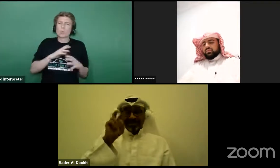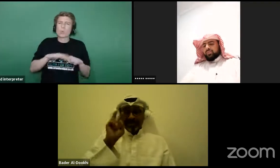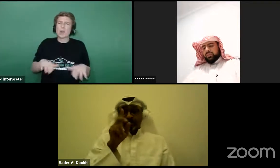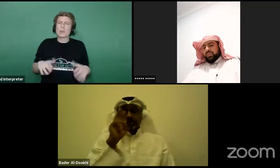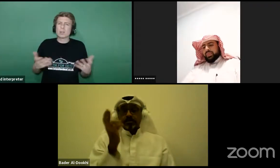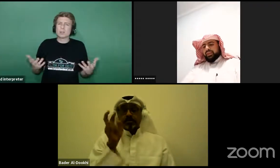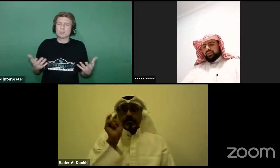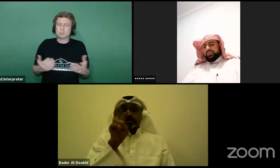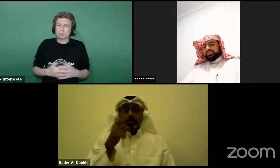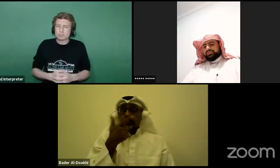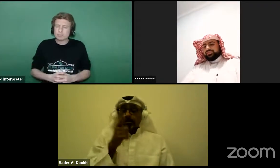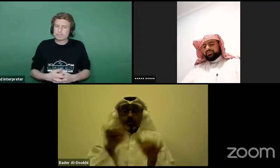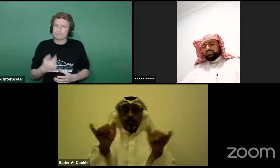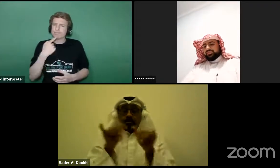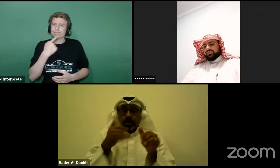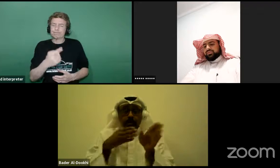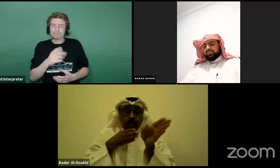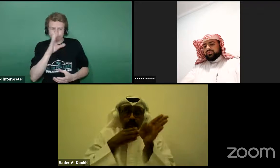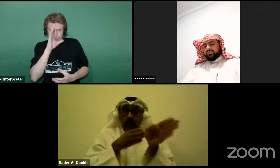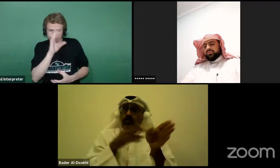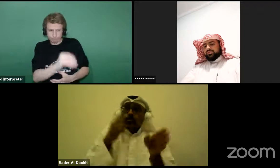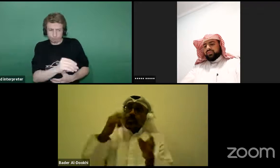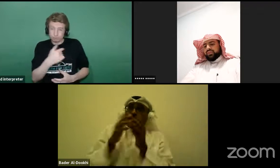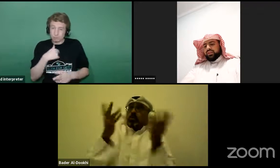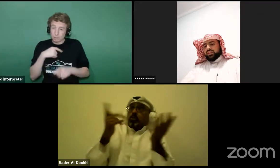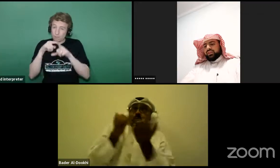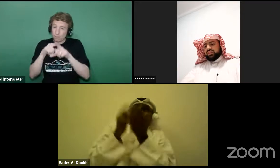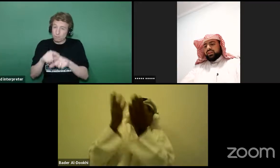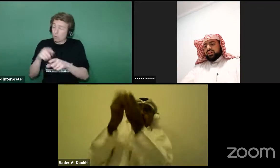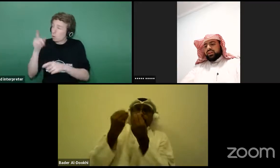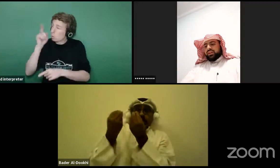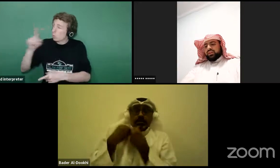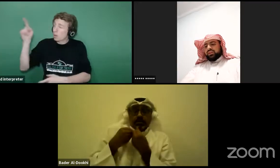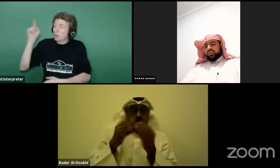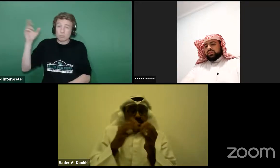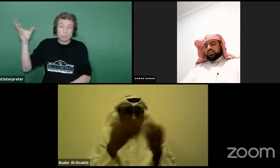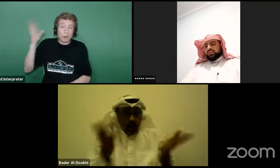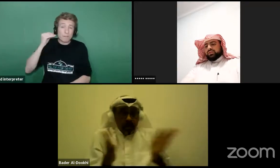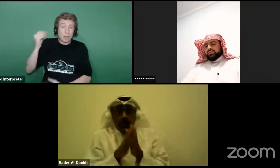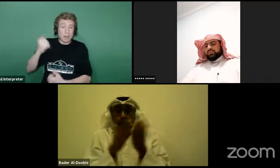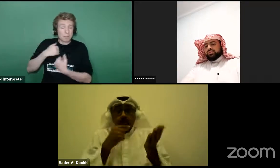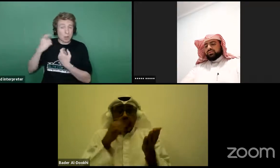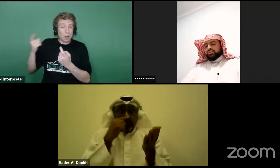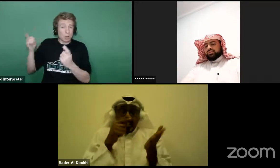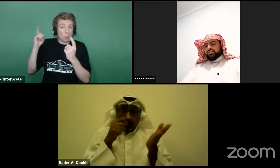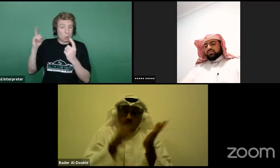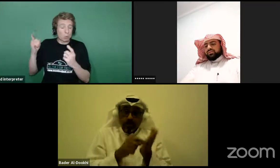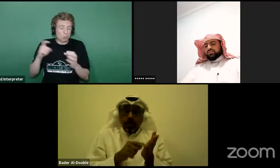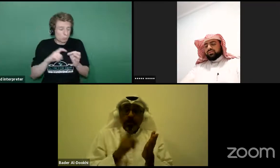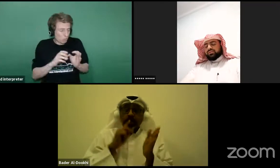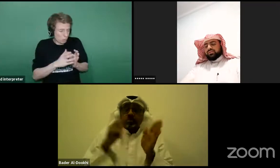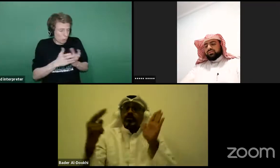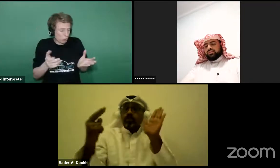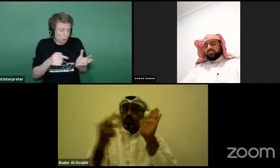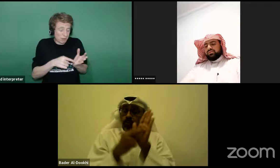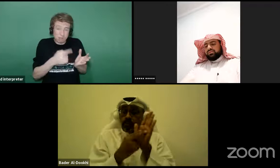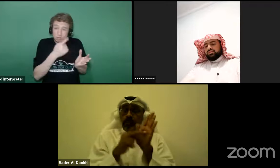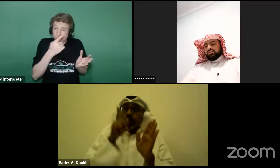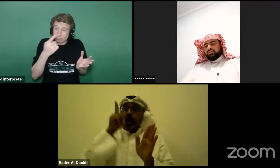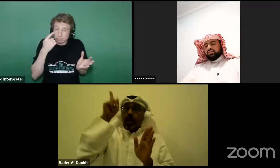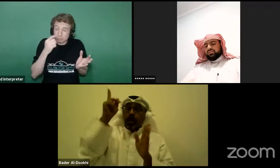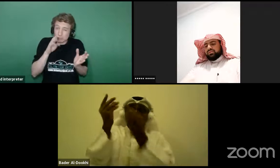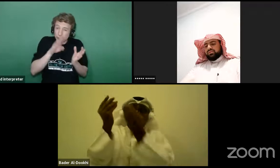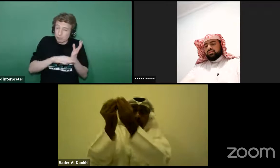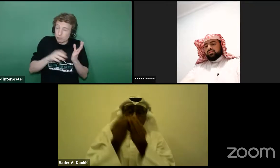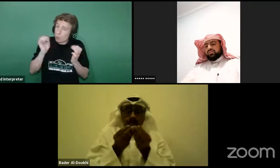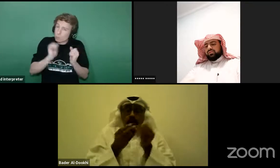Say, I but follow what is revealed to me from my Lord. This Qur'an is nothing but evidences from your Lord, and a